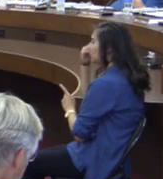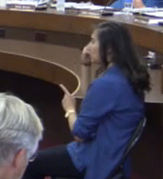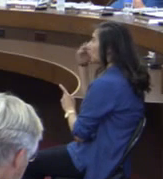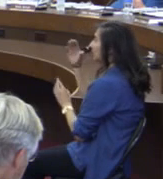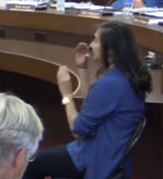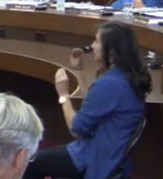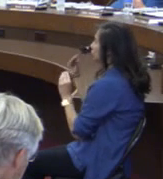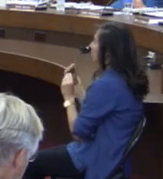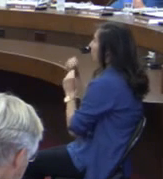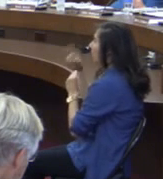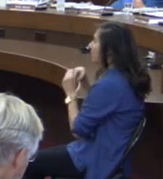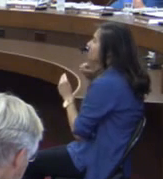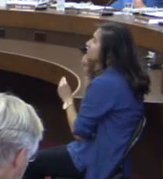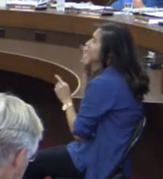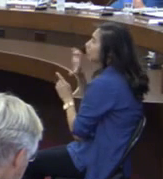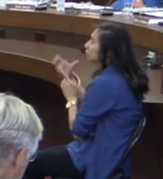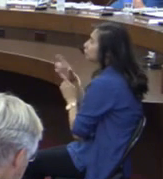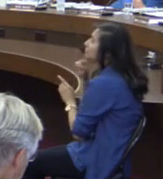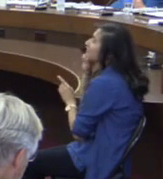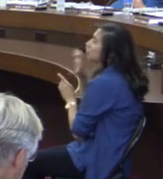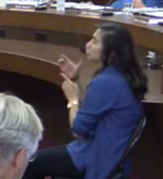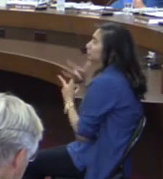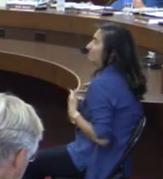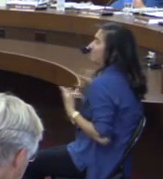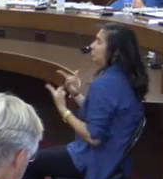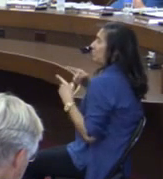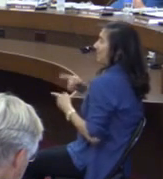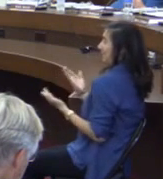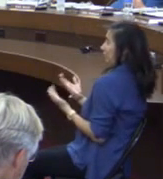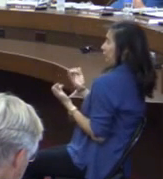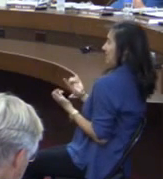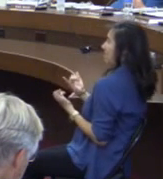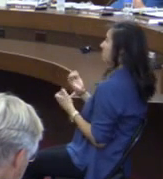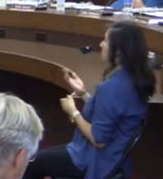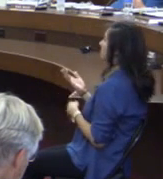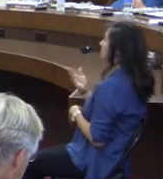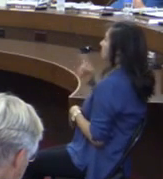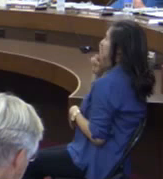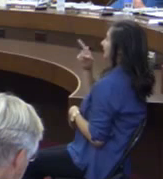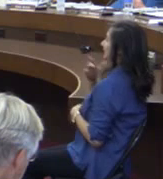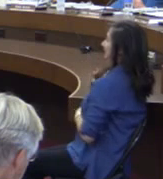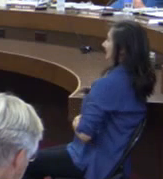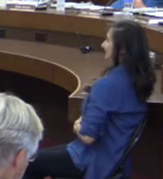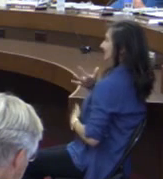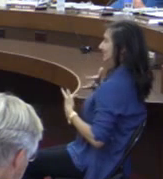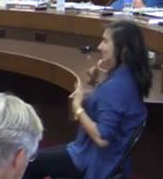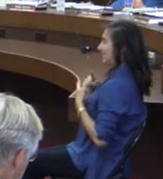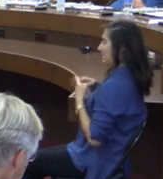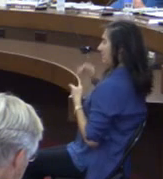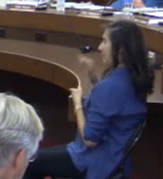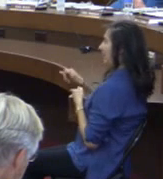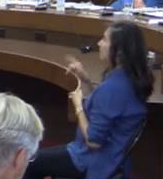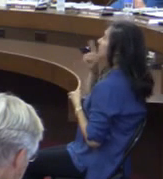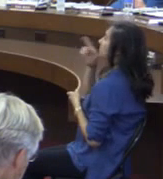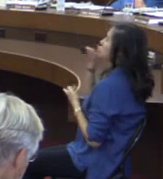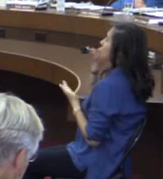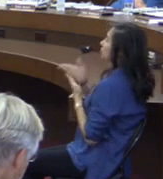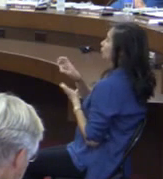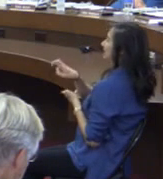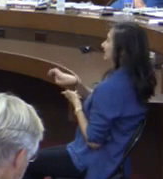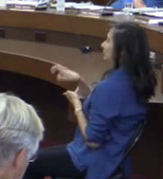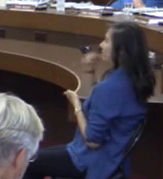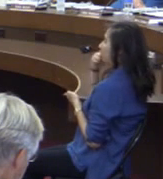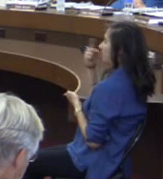Teaching us more about deaf culture, bringing deaf culture events, and so we're just really pleased for that. So it's going to be a transition for